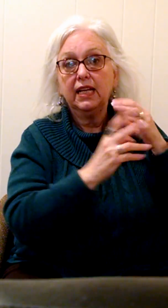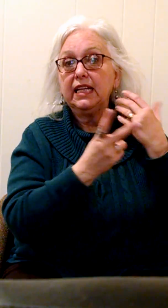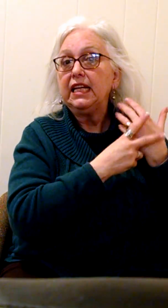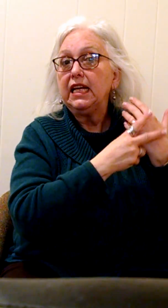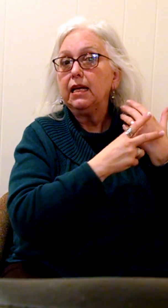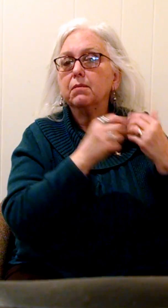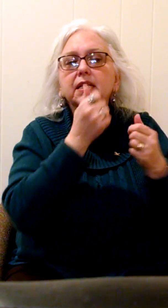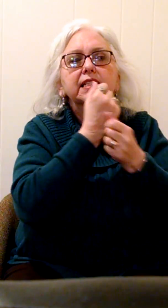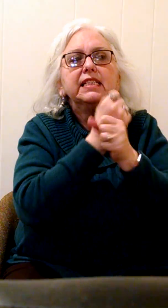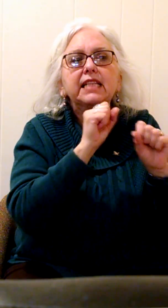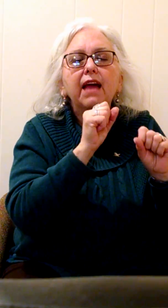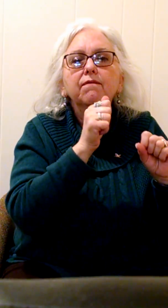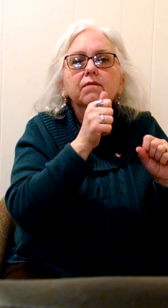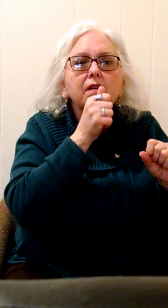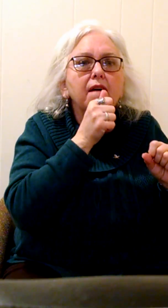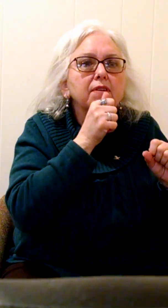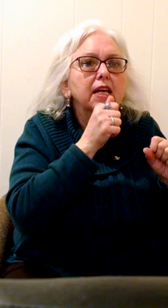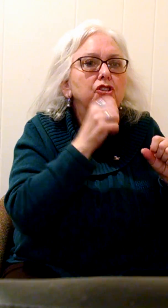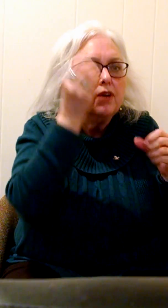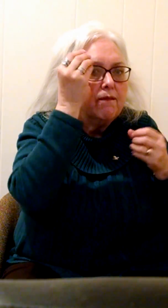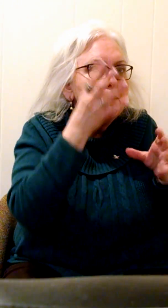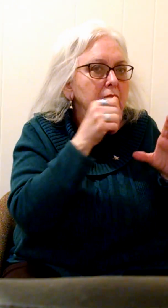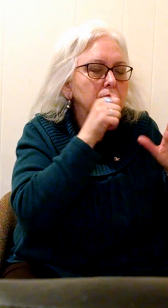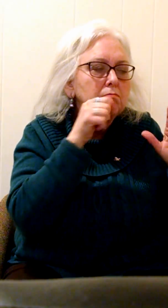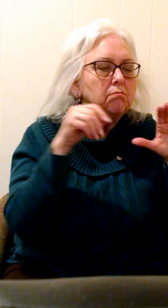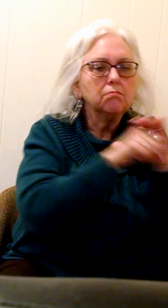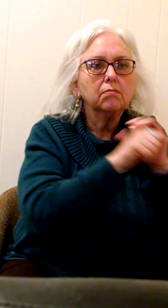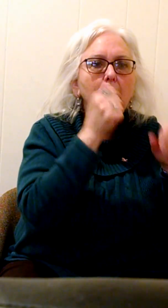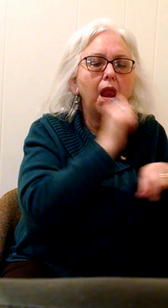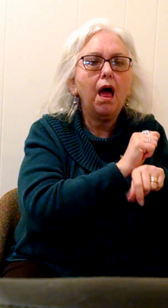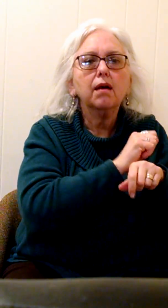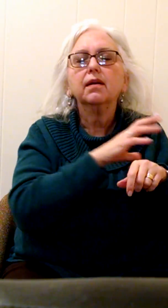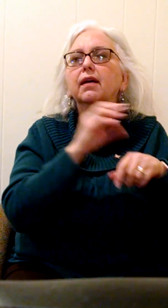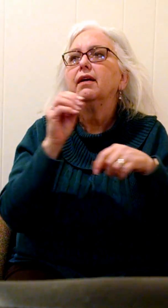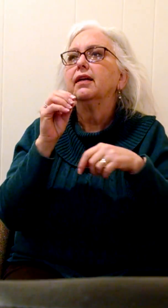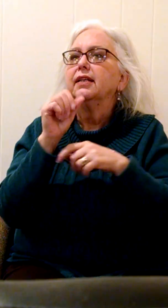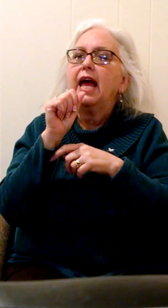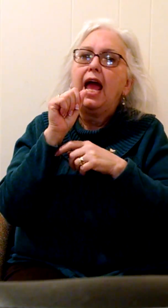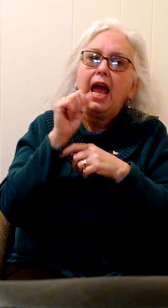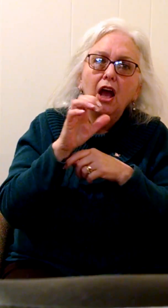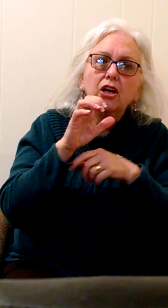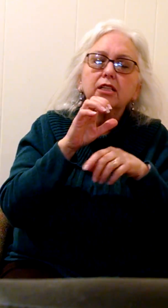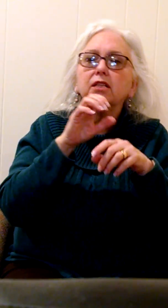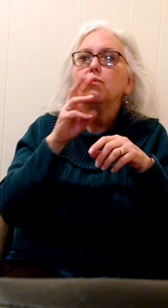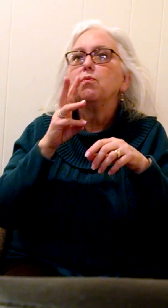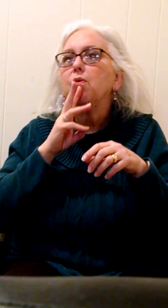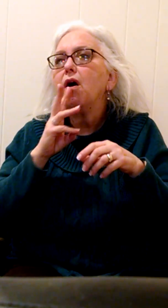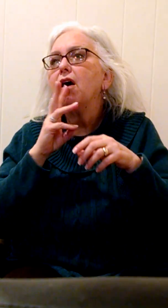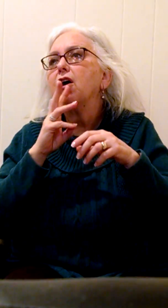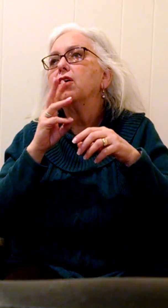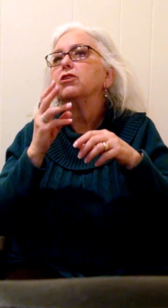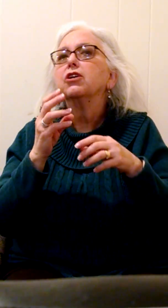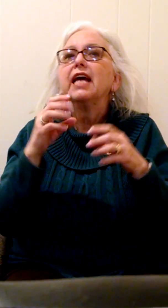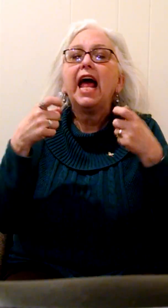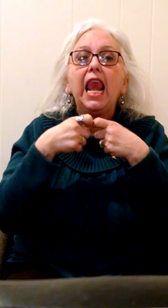as janitorial closets, heating, air, water heater, and electrical unit